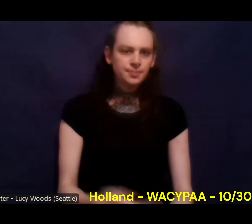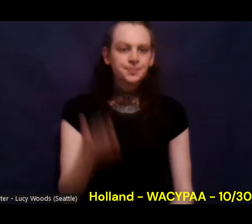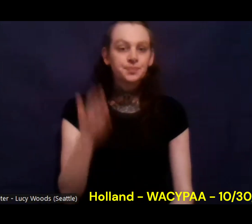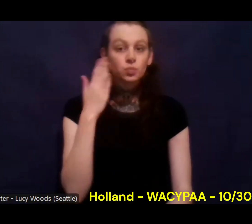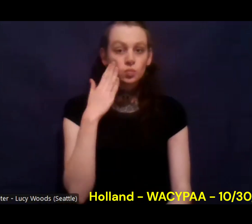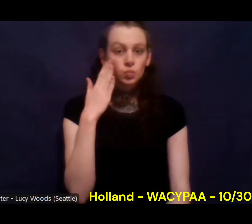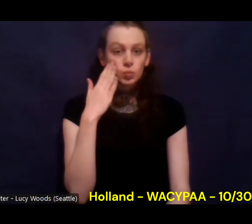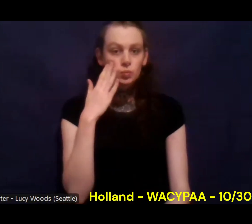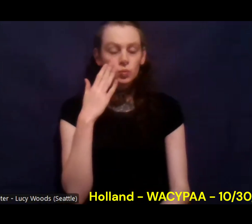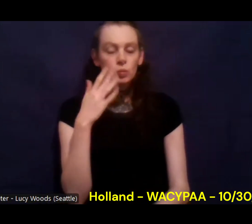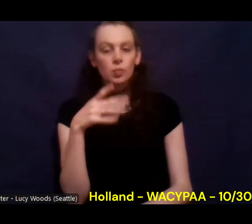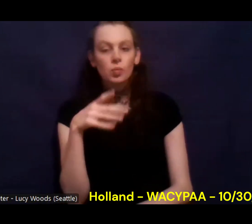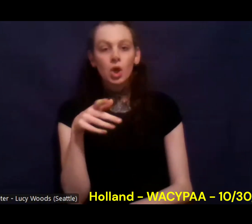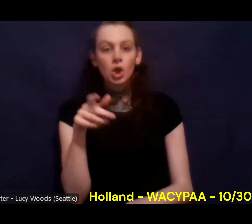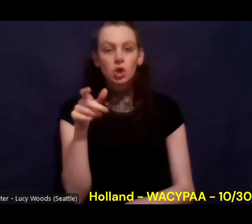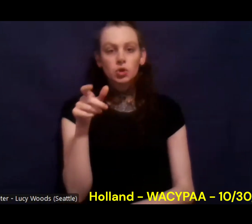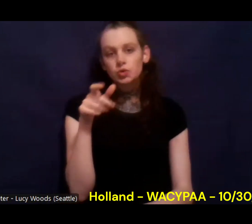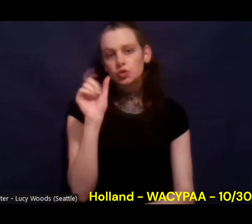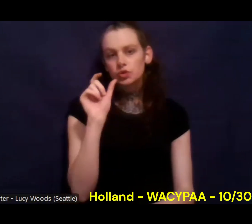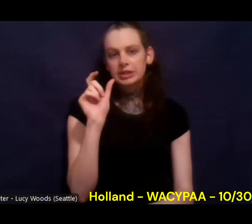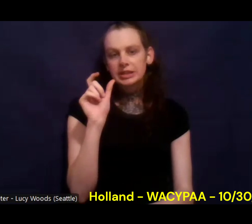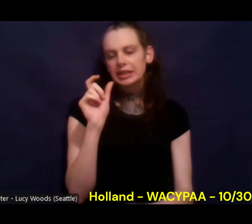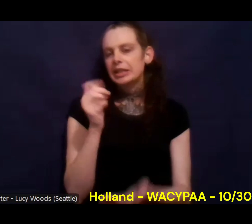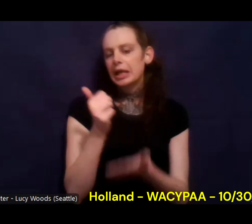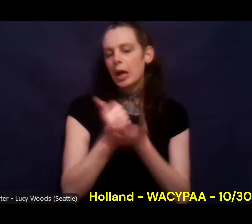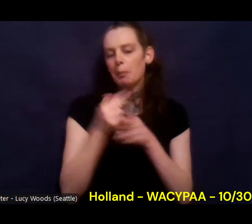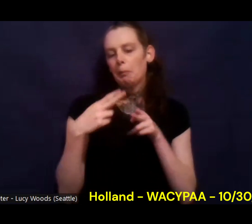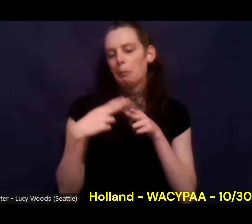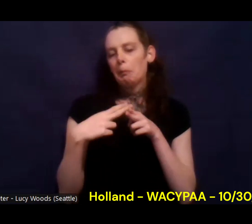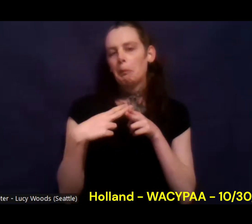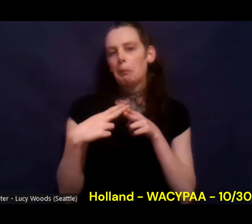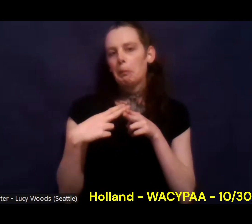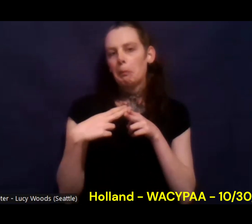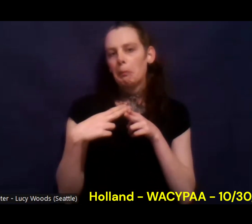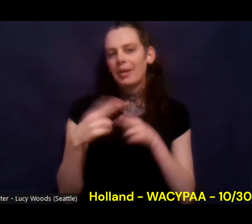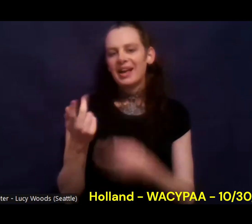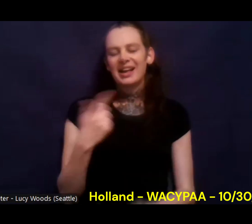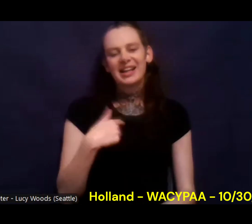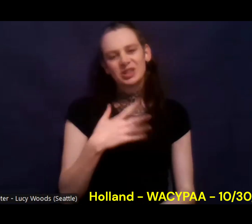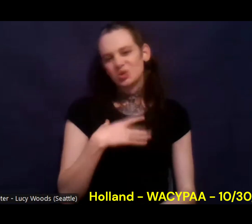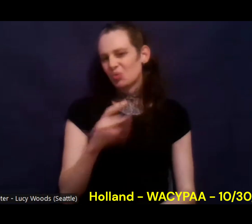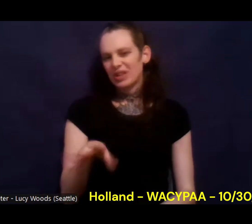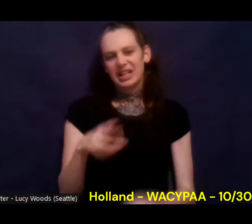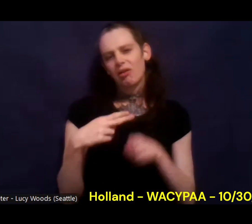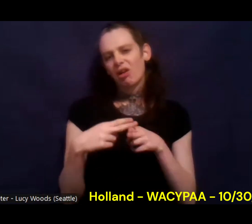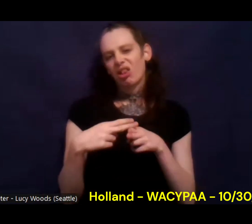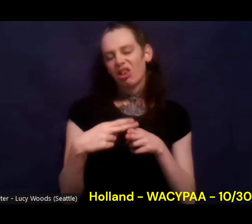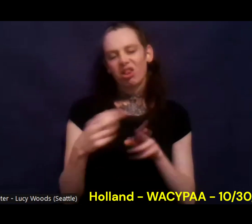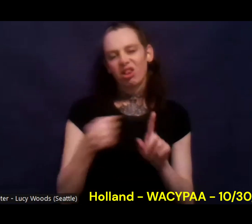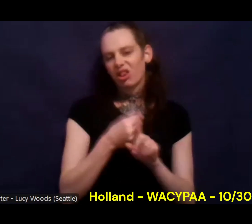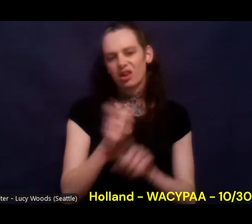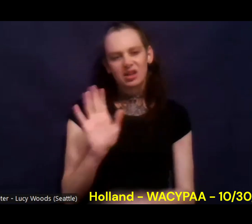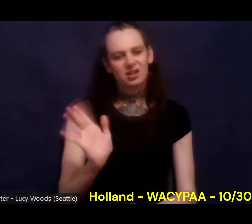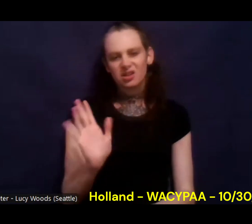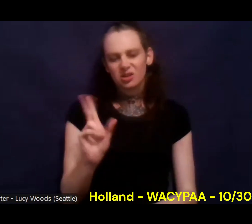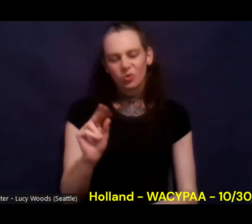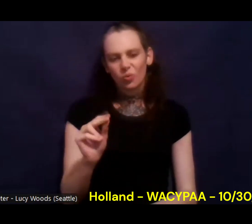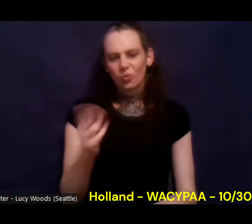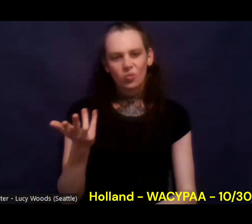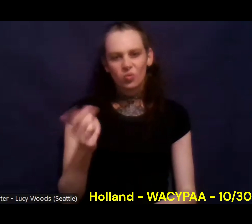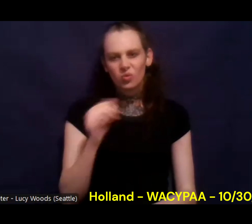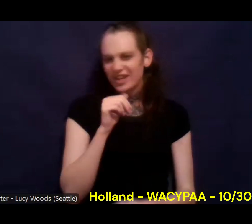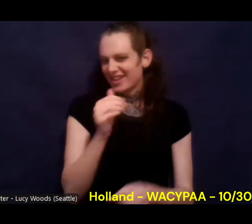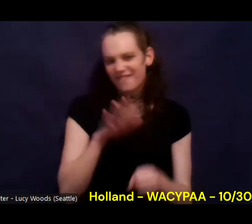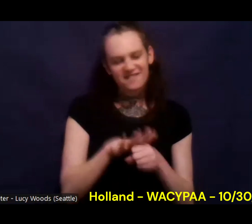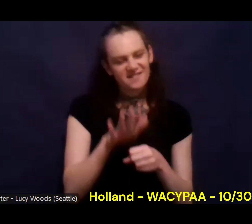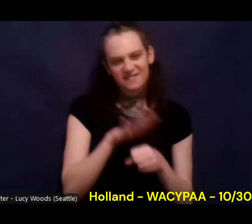drinking would create like a temporary effect, and I'm not a temporary effect person. I just didn't enjoy, like, I knew that it would create like a